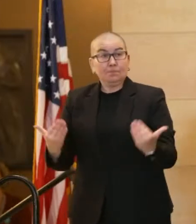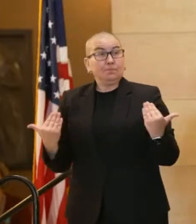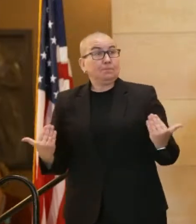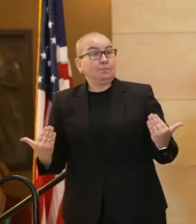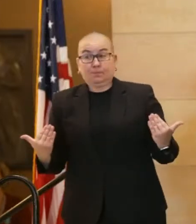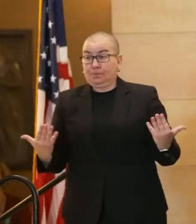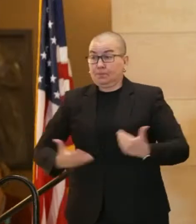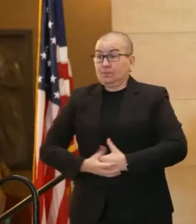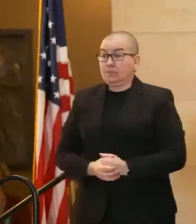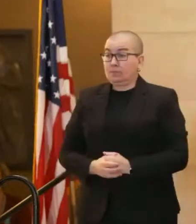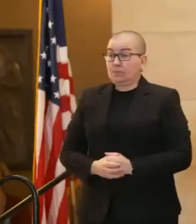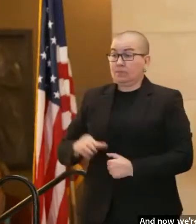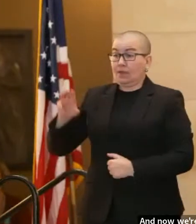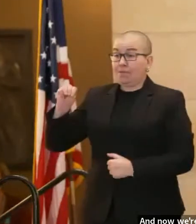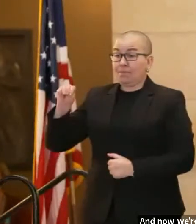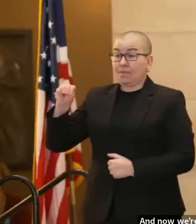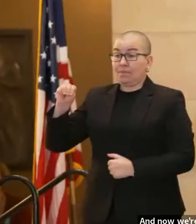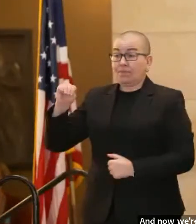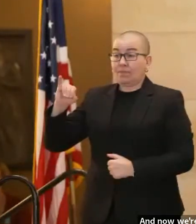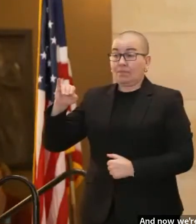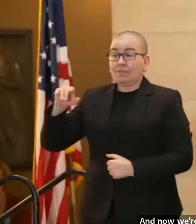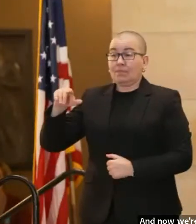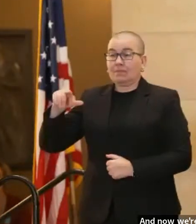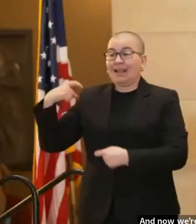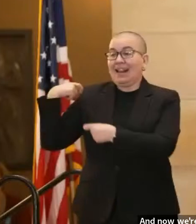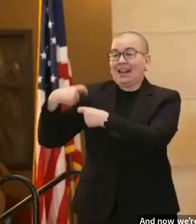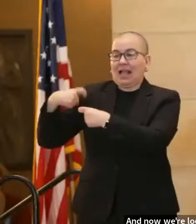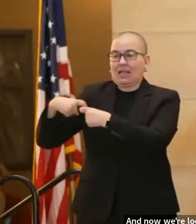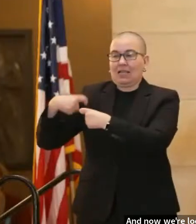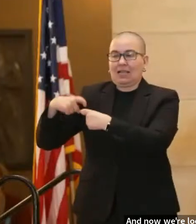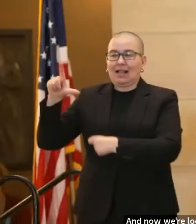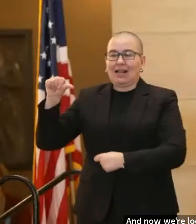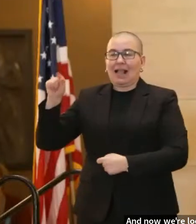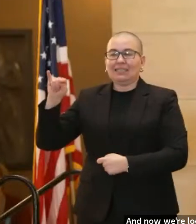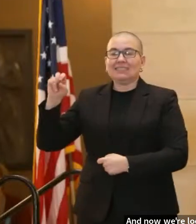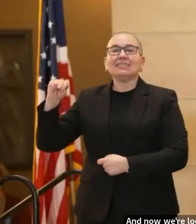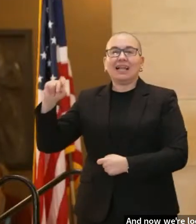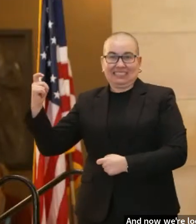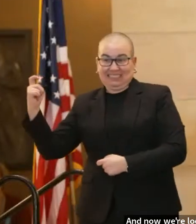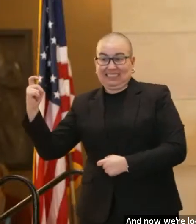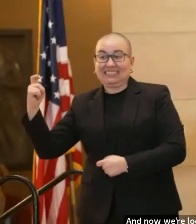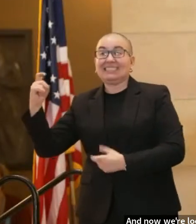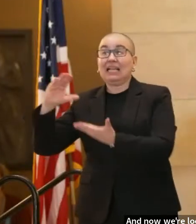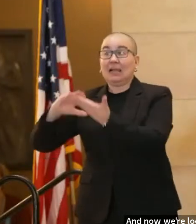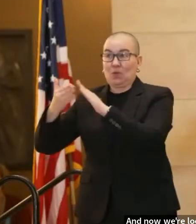the missing and murdered Latinx community as well, because we yes.